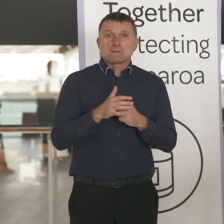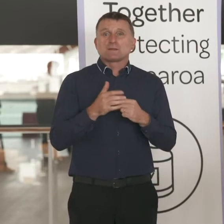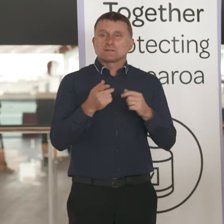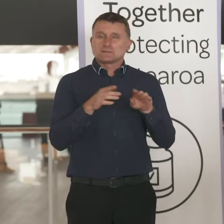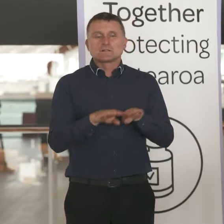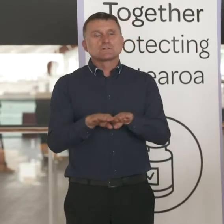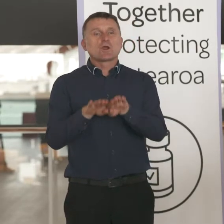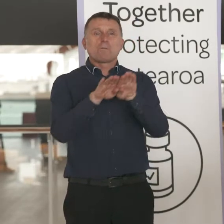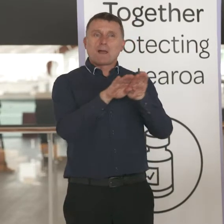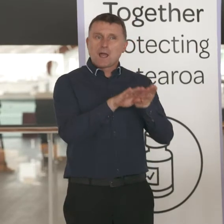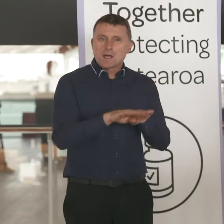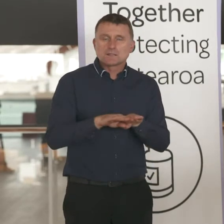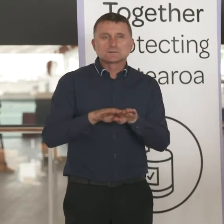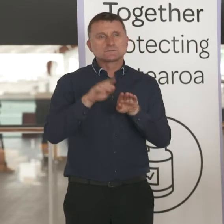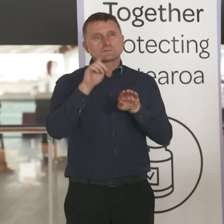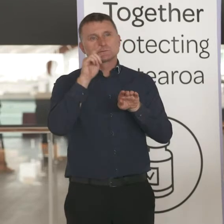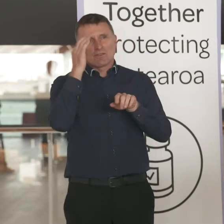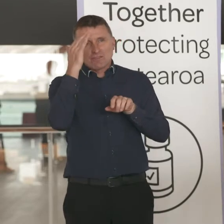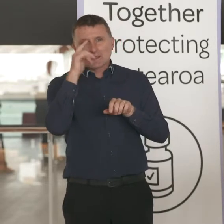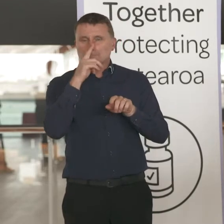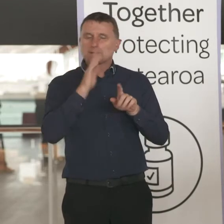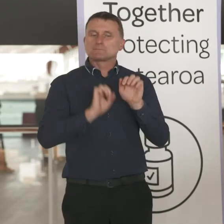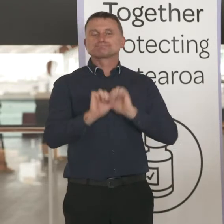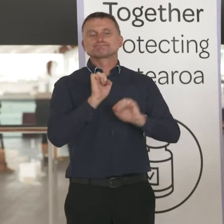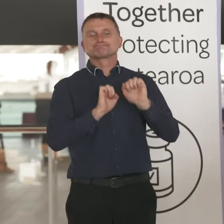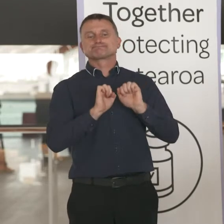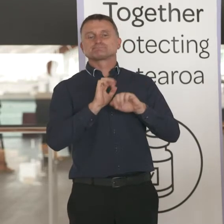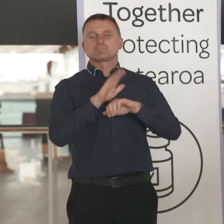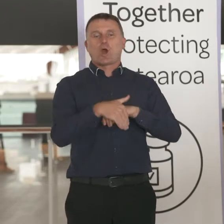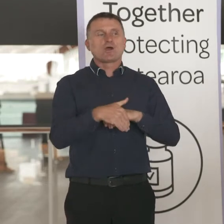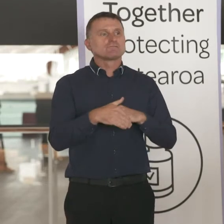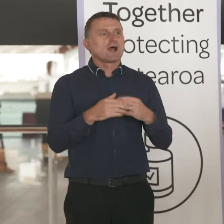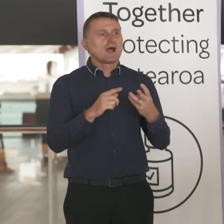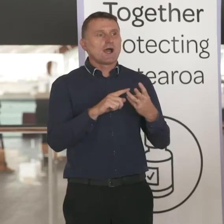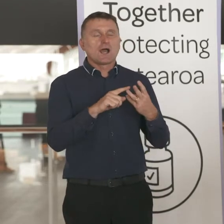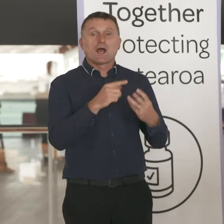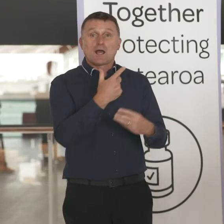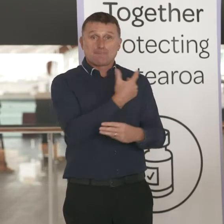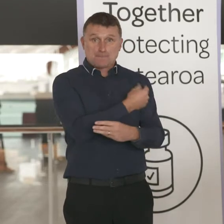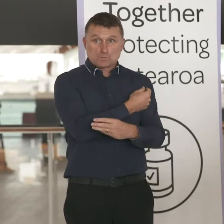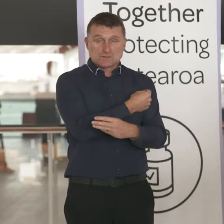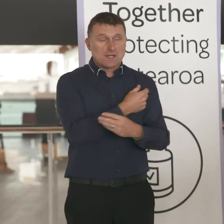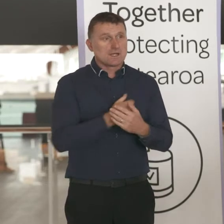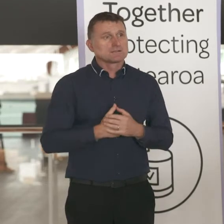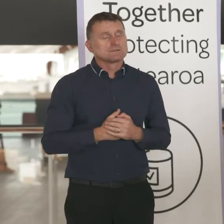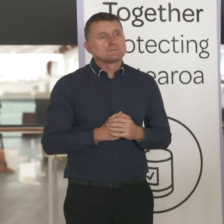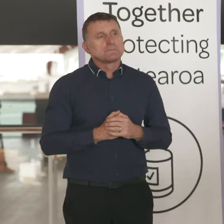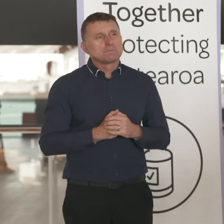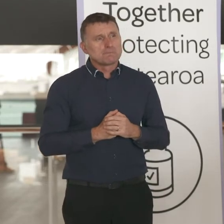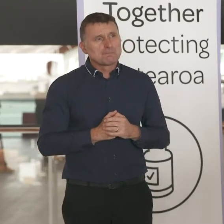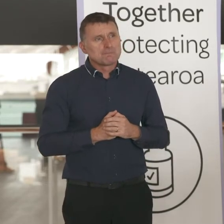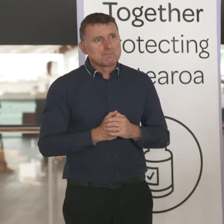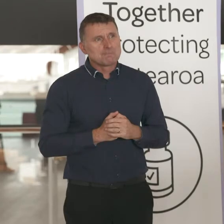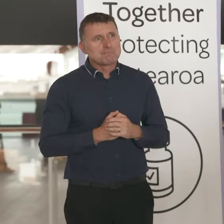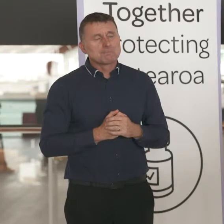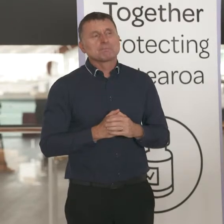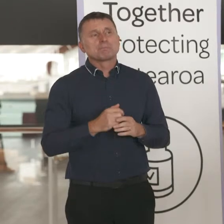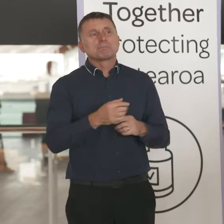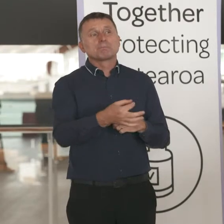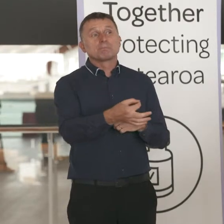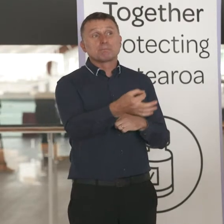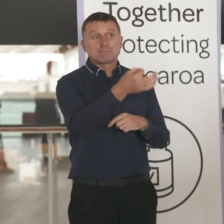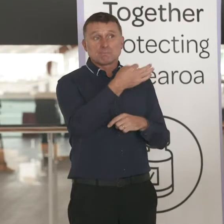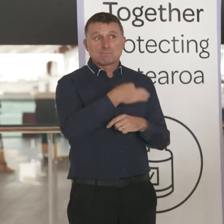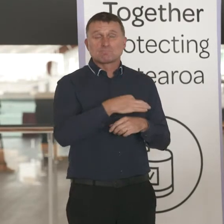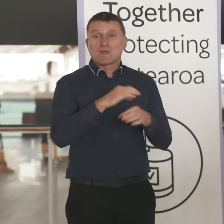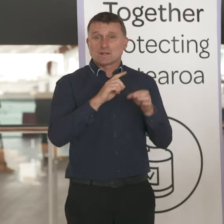common thinking. Yeah. Helen, do you continue to have concerns around misinformation and vaccinations, for